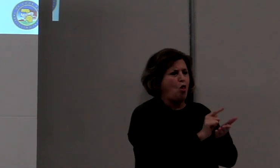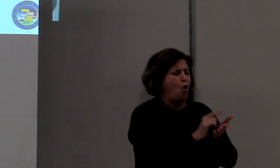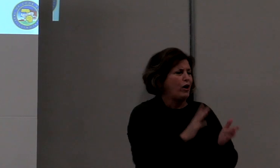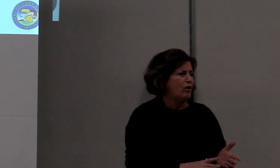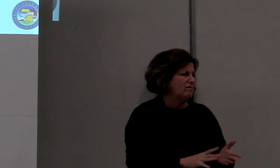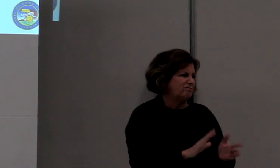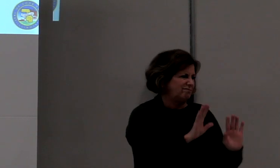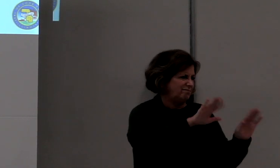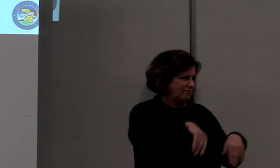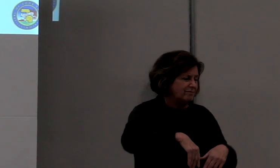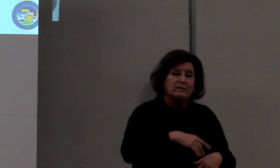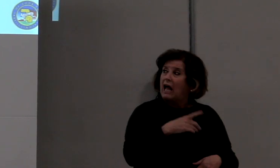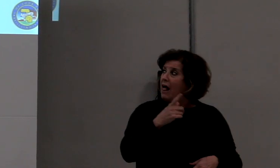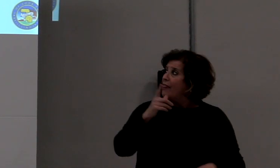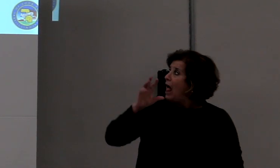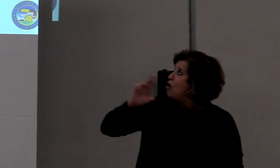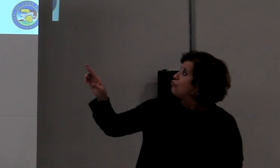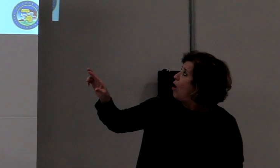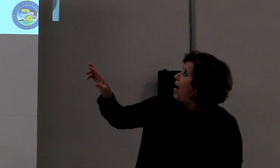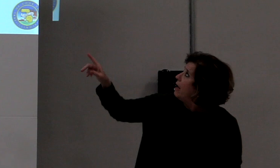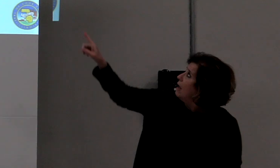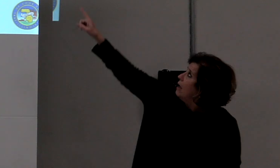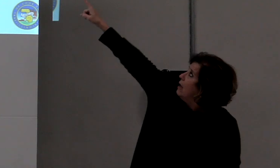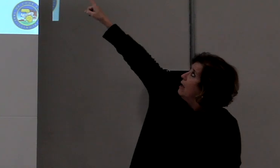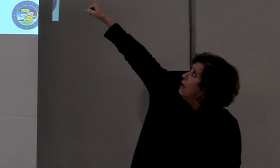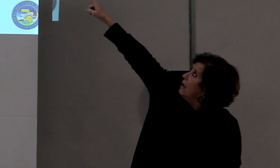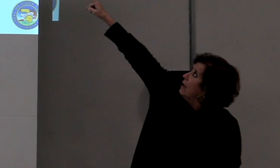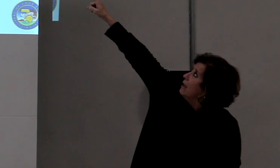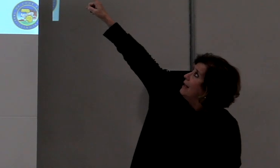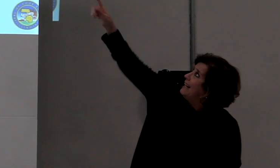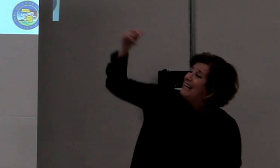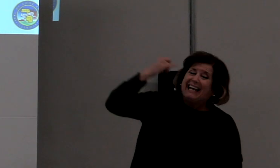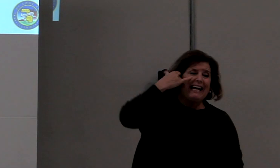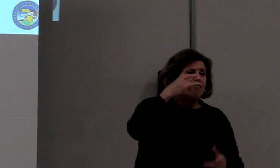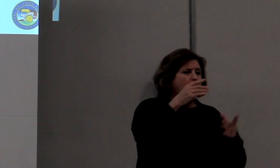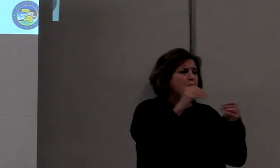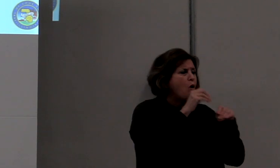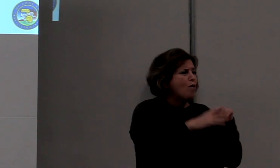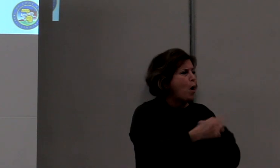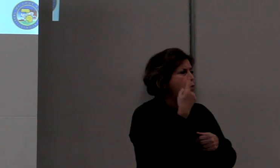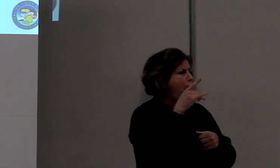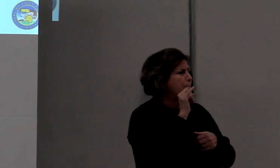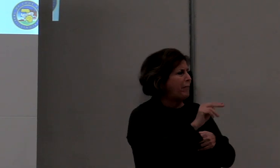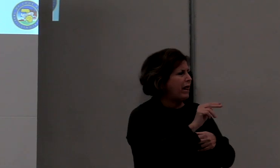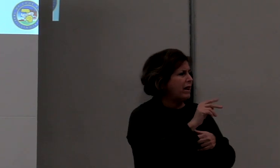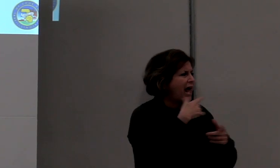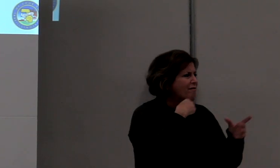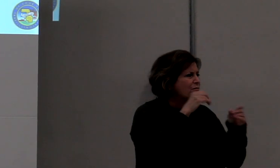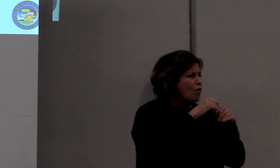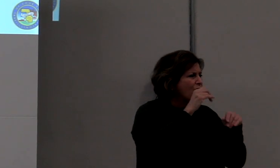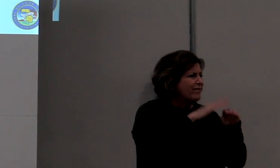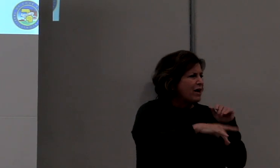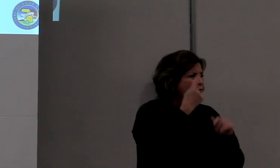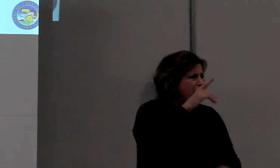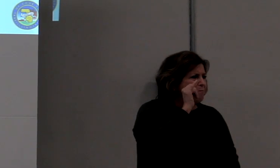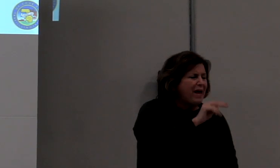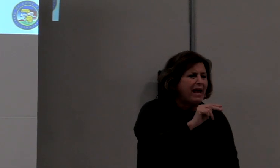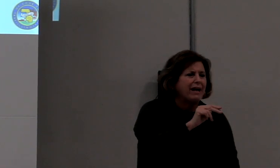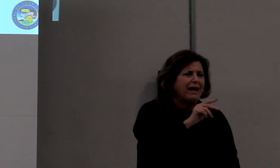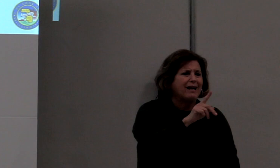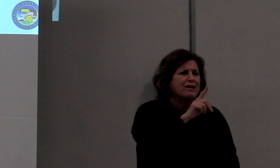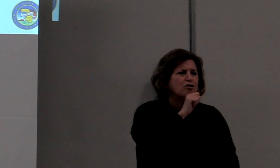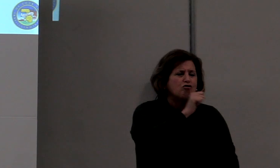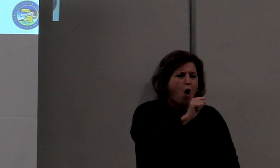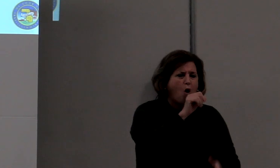right is, again, if you had associated pins only, so if you had more than one pin on your property. So do